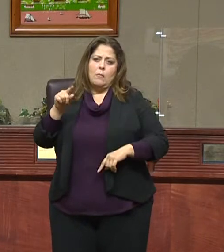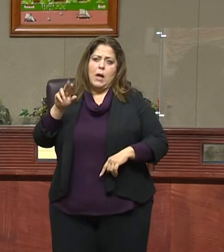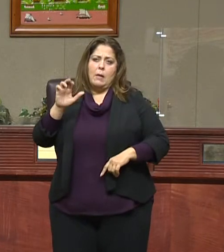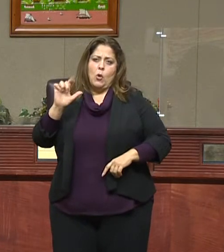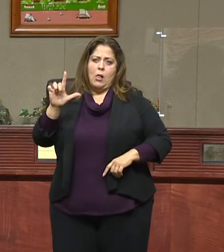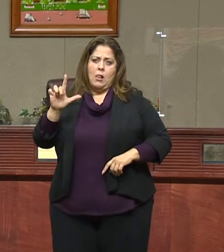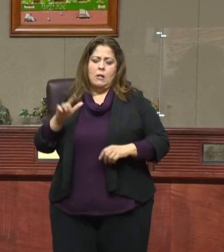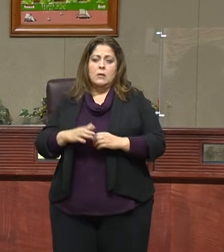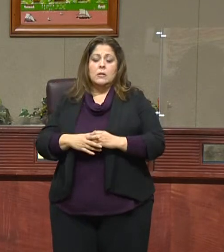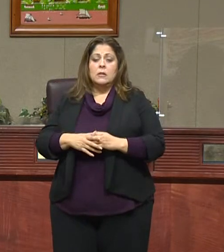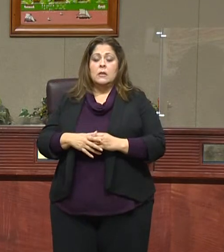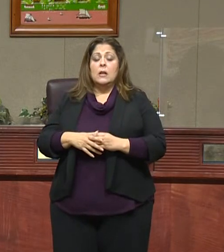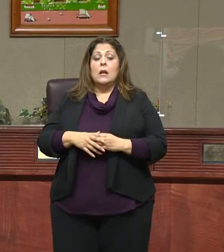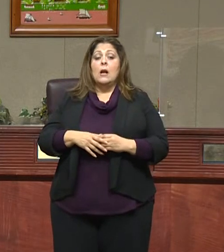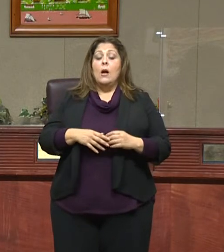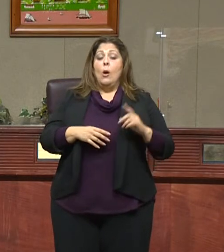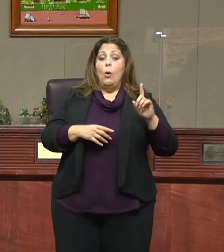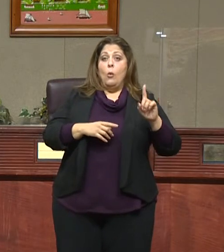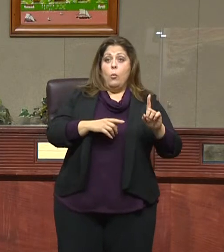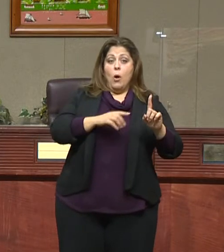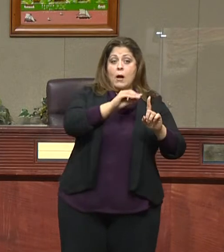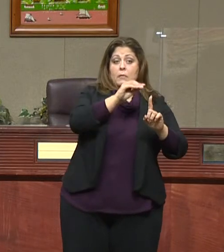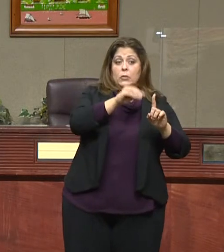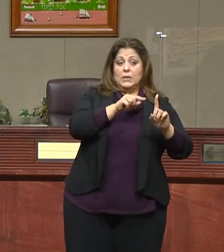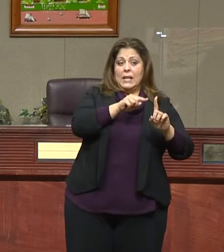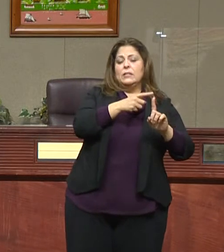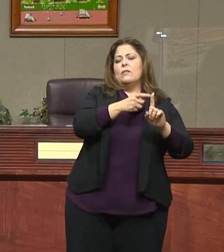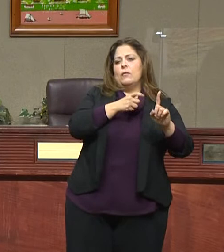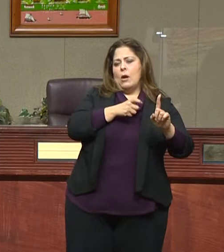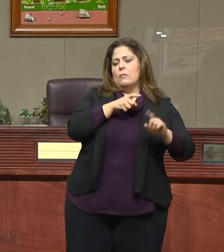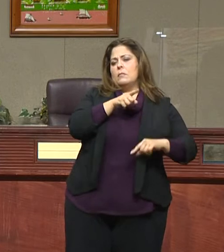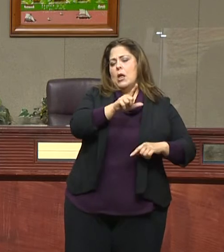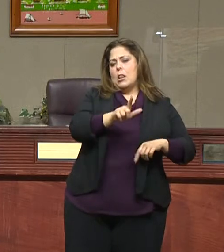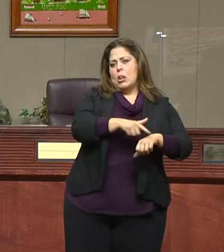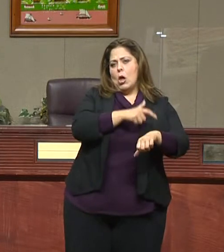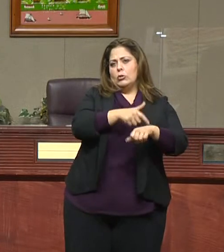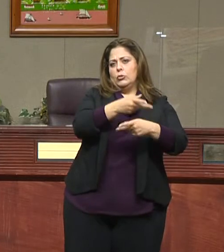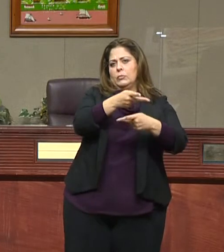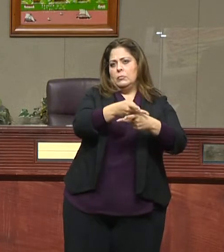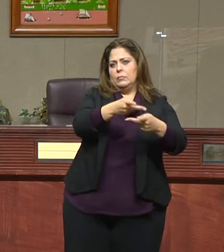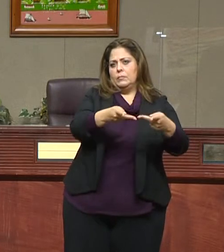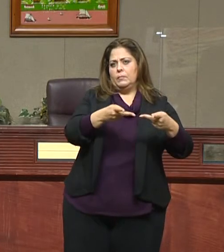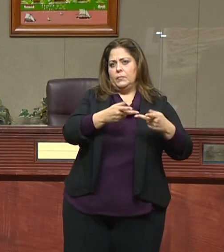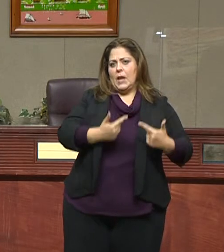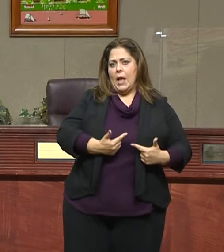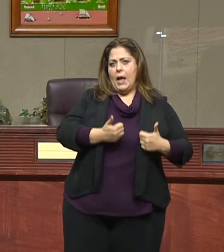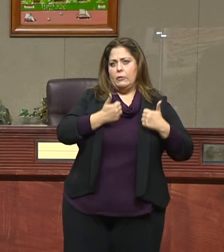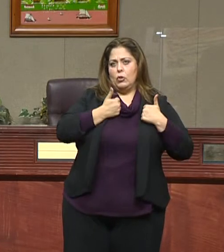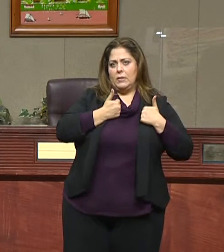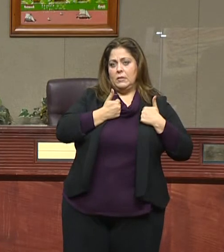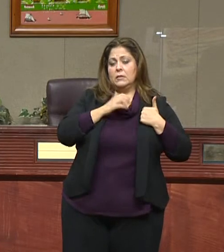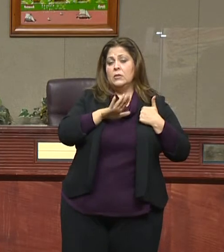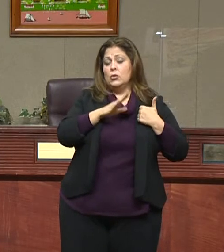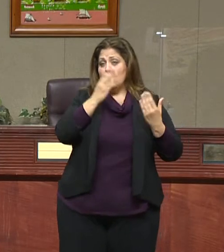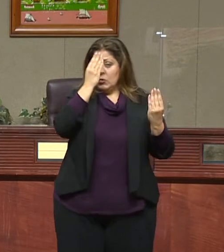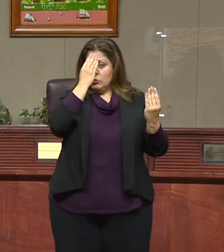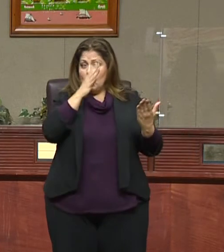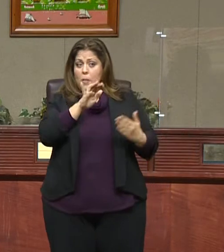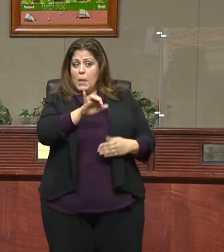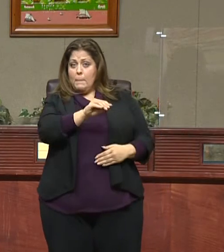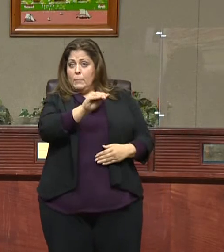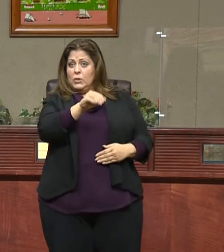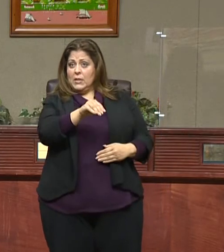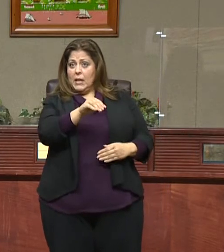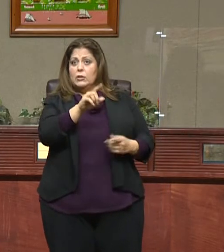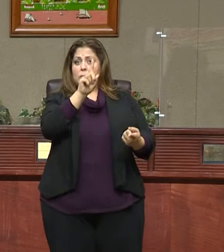1 of the 11, or 9%, were reported from a long-term care facility address. And just as a note, this percentage has been